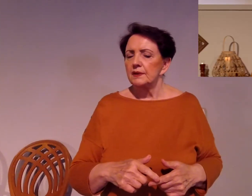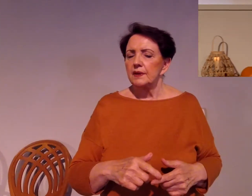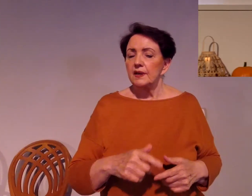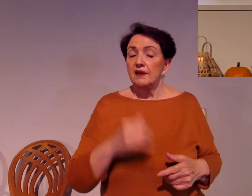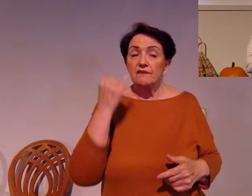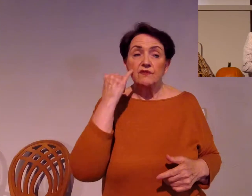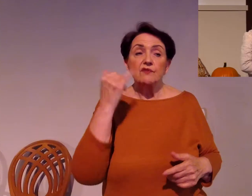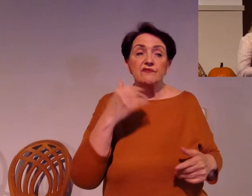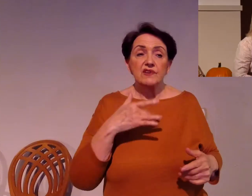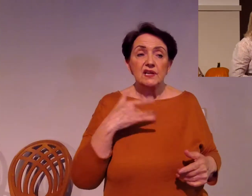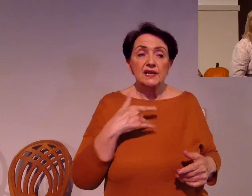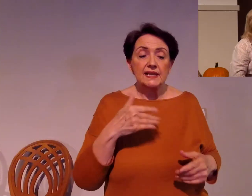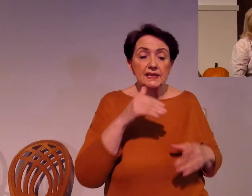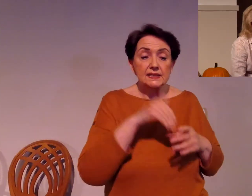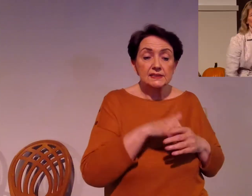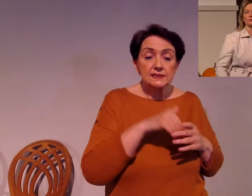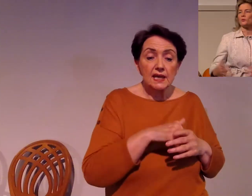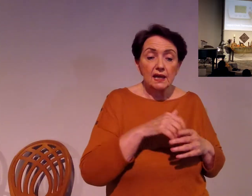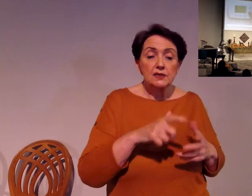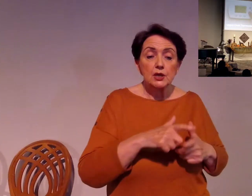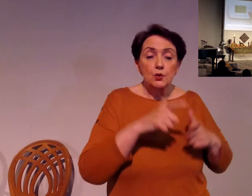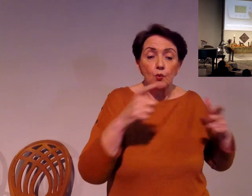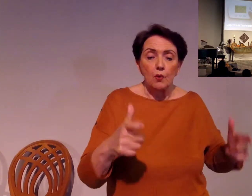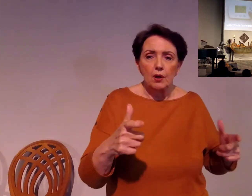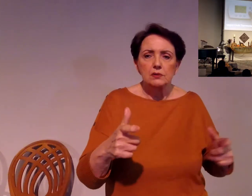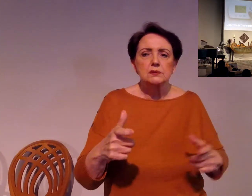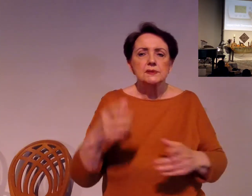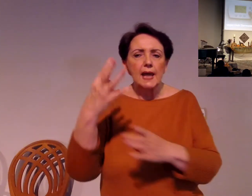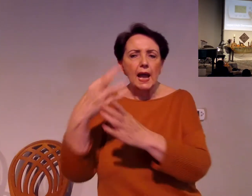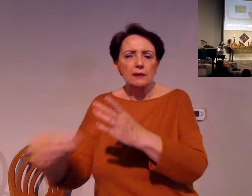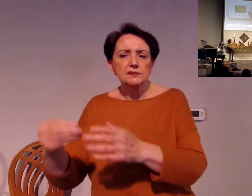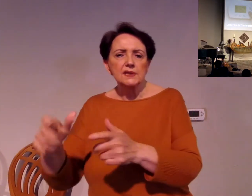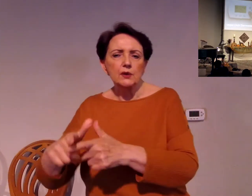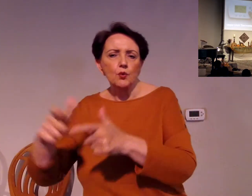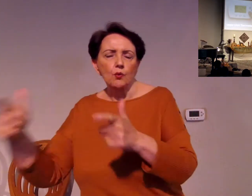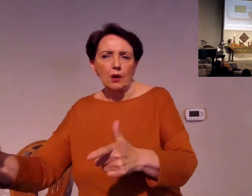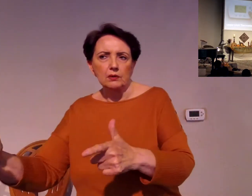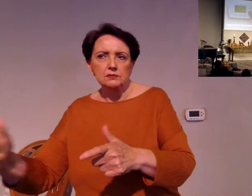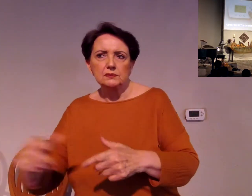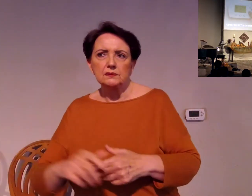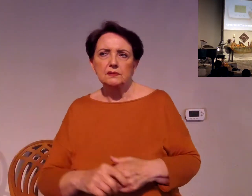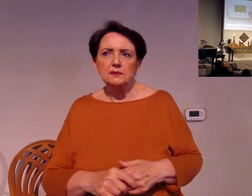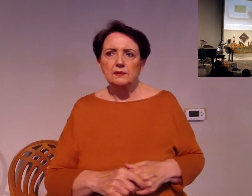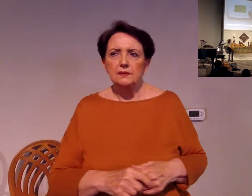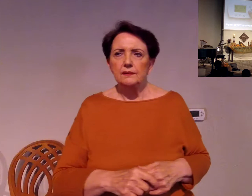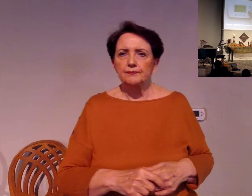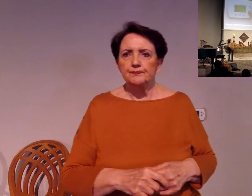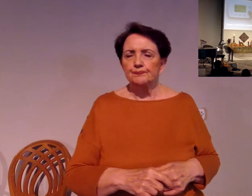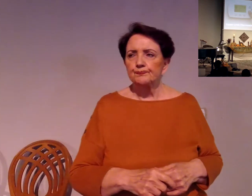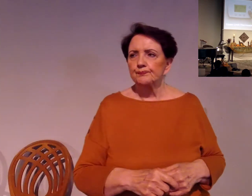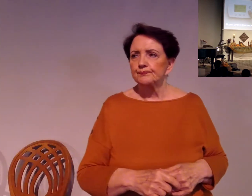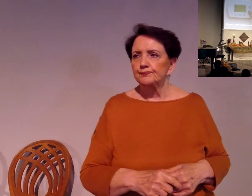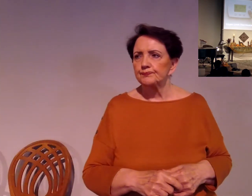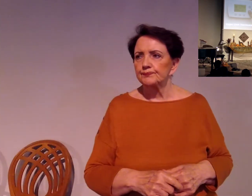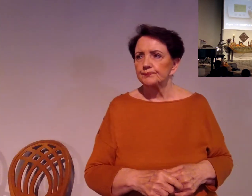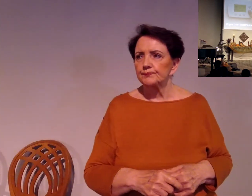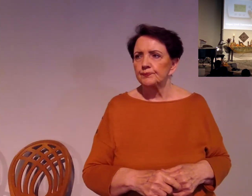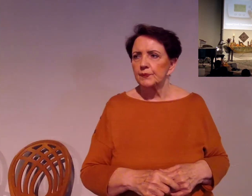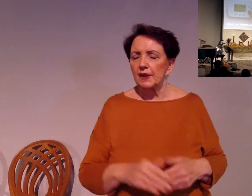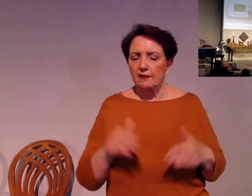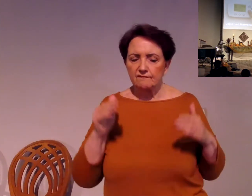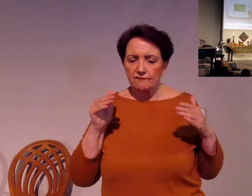which means, you get it? The inside grows, but we have to take time to expand that capacity and place our